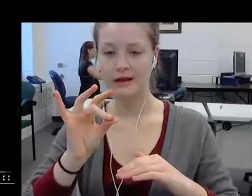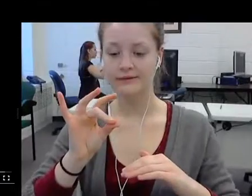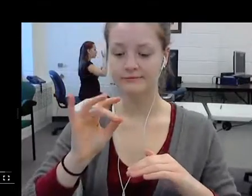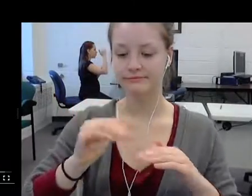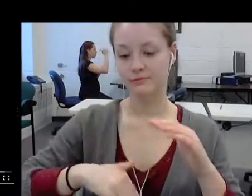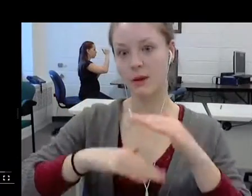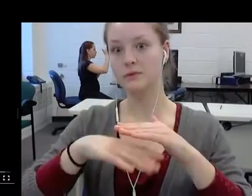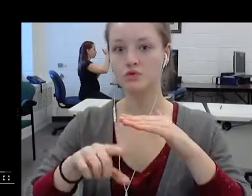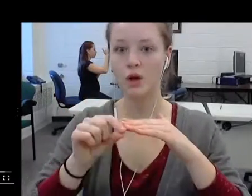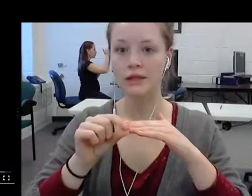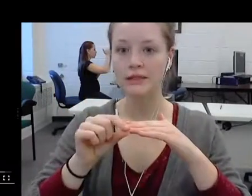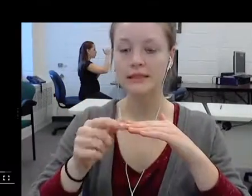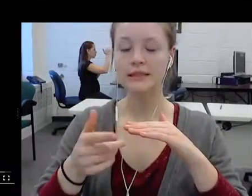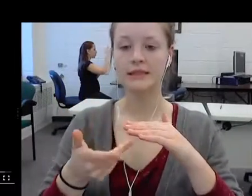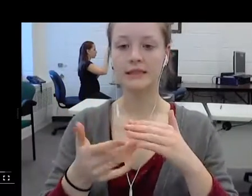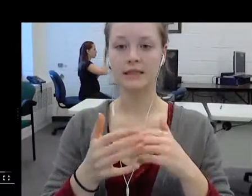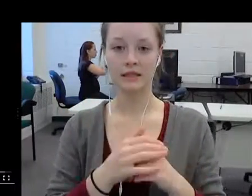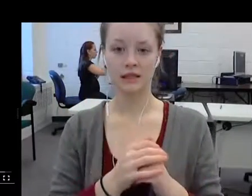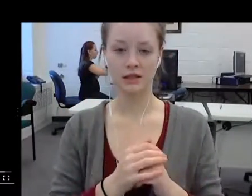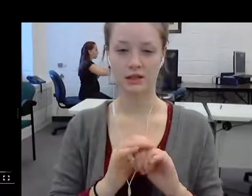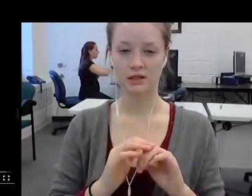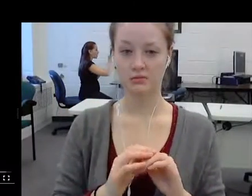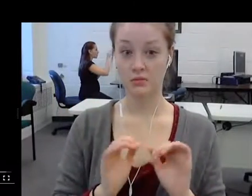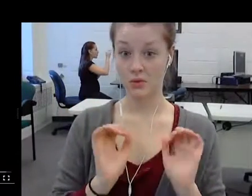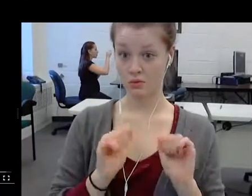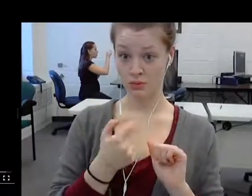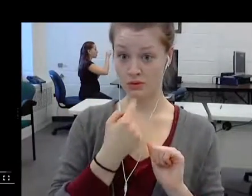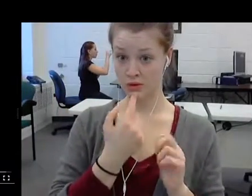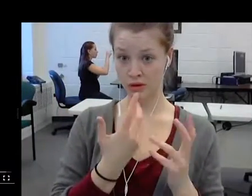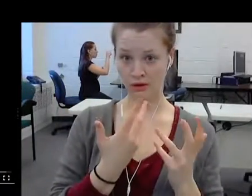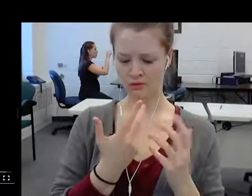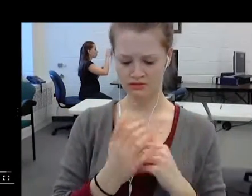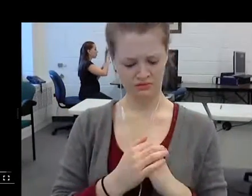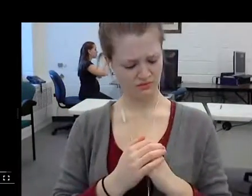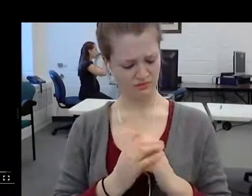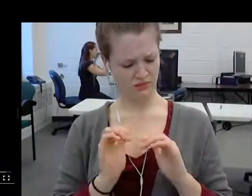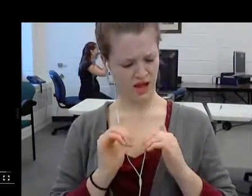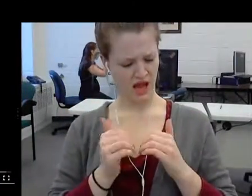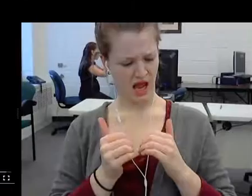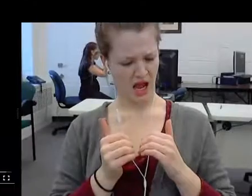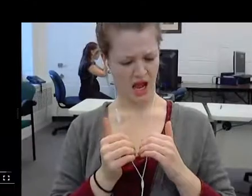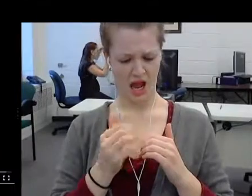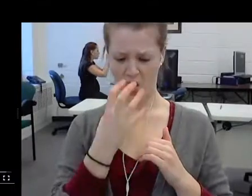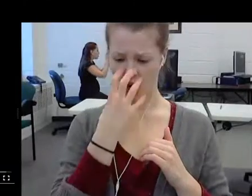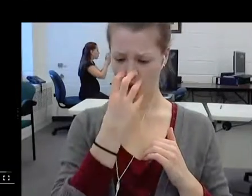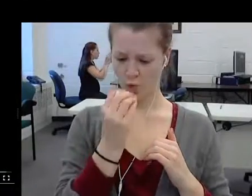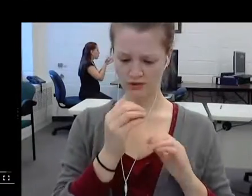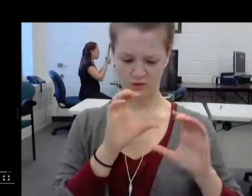how do wolves group themselves?